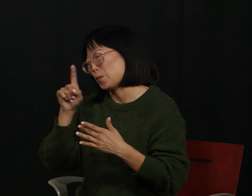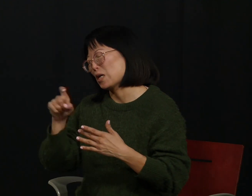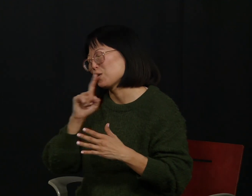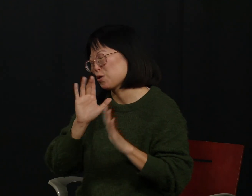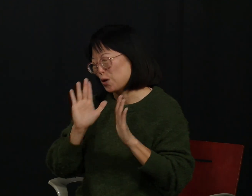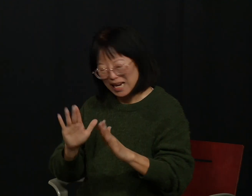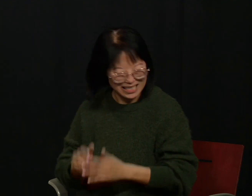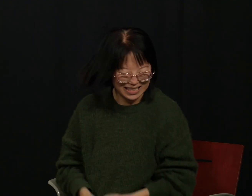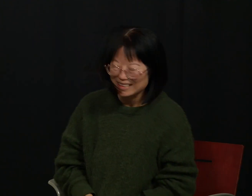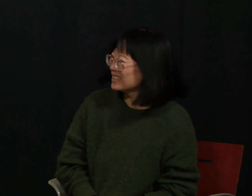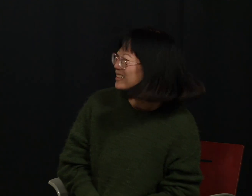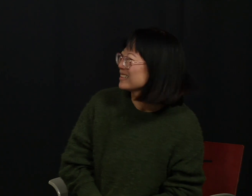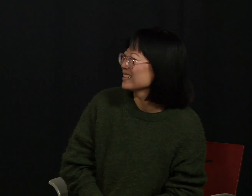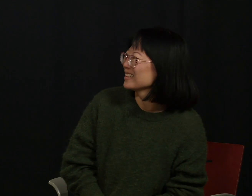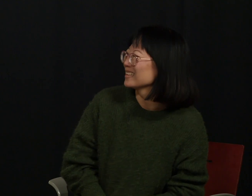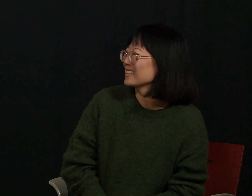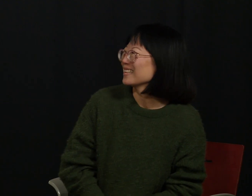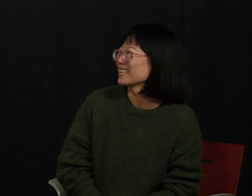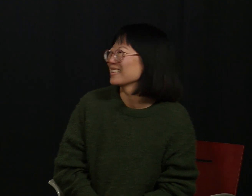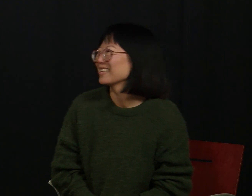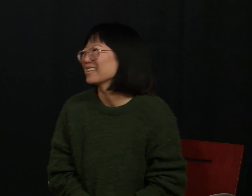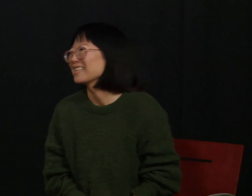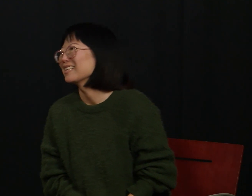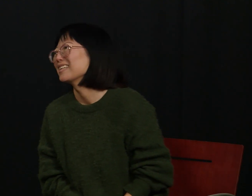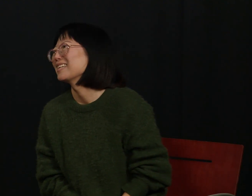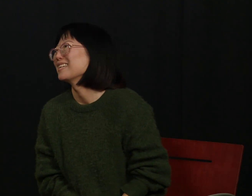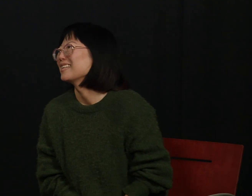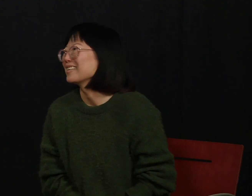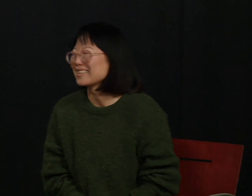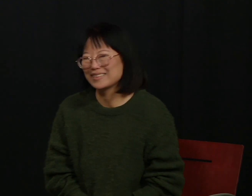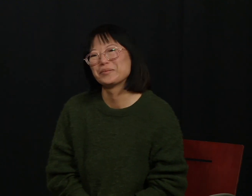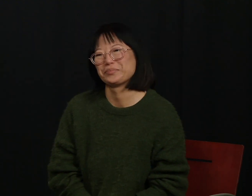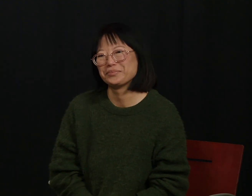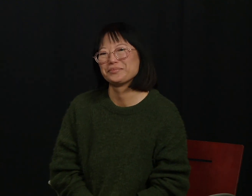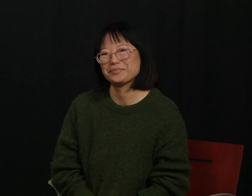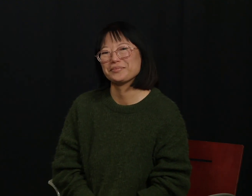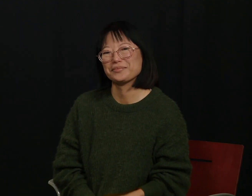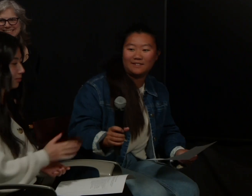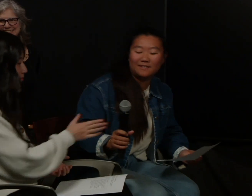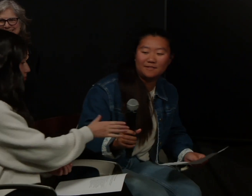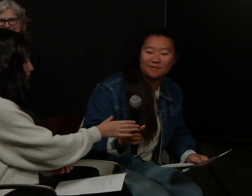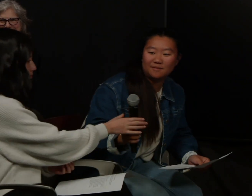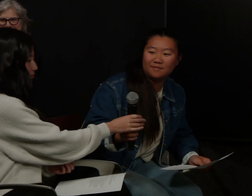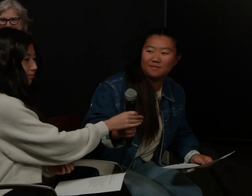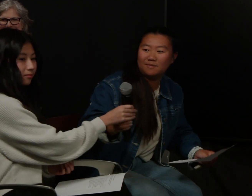Thank you. Your questions were great. Amazing. Thank you so much.